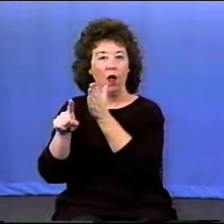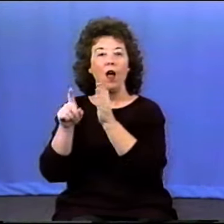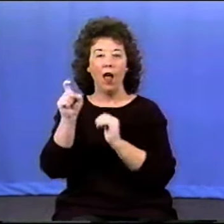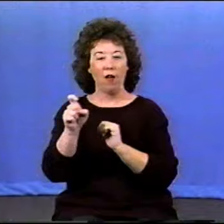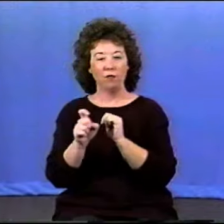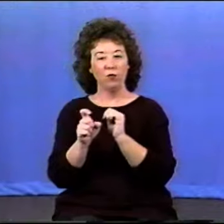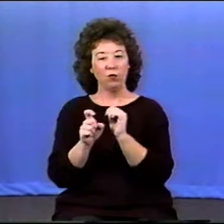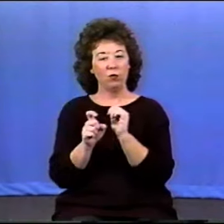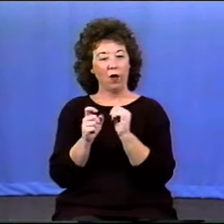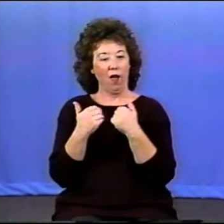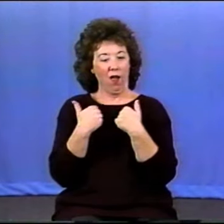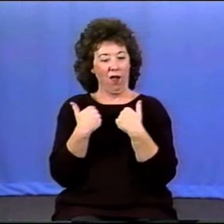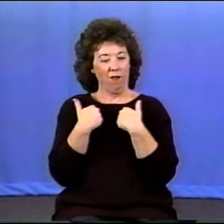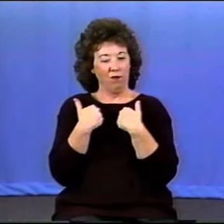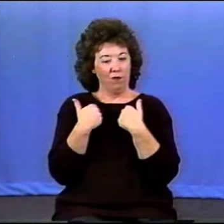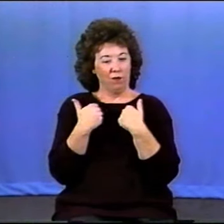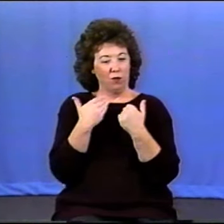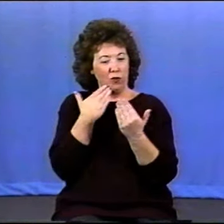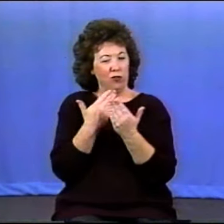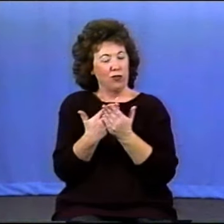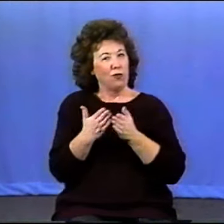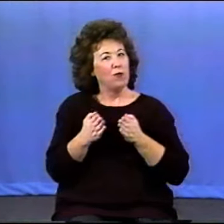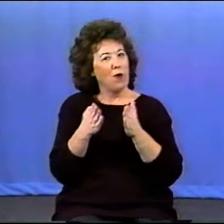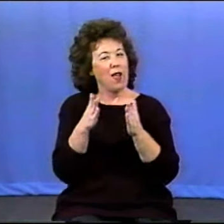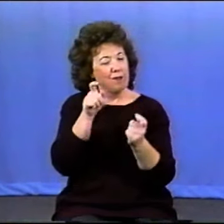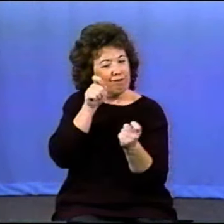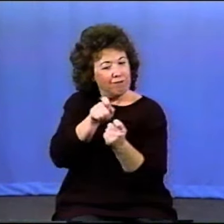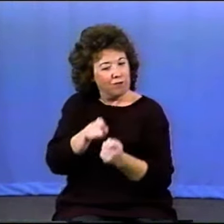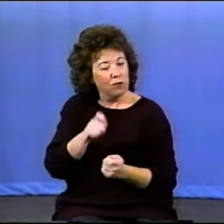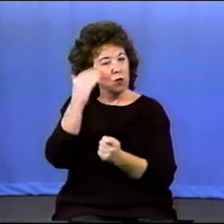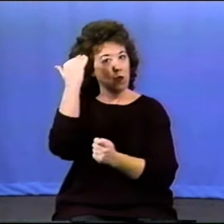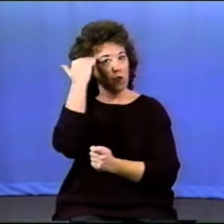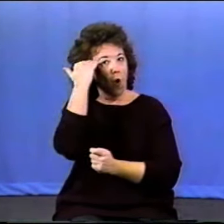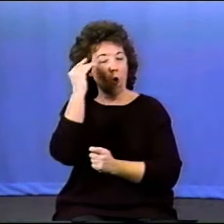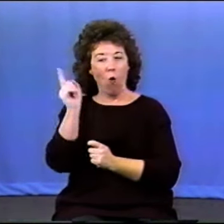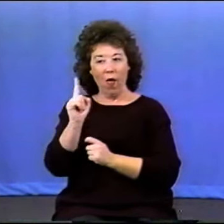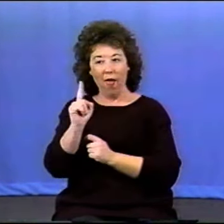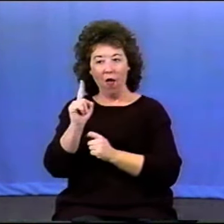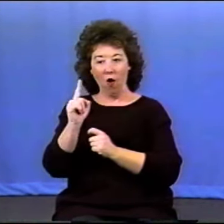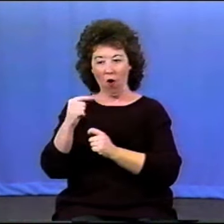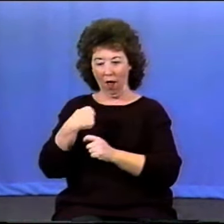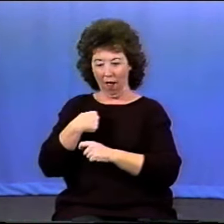more precise way of locating where people were on the Earth's surface. Now,